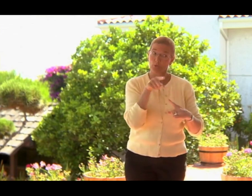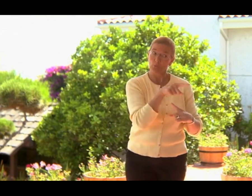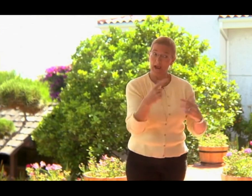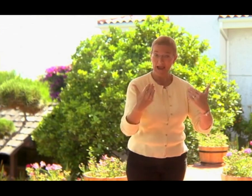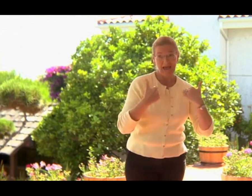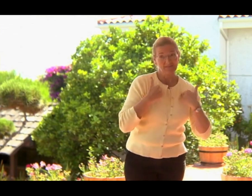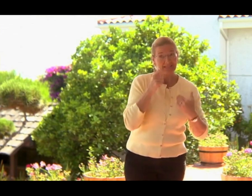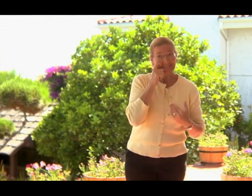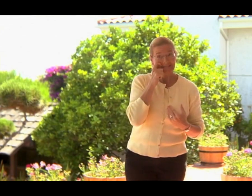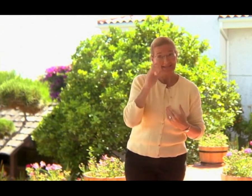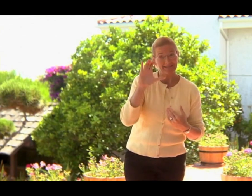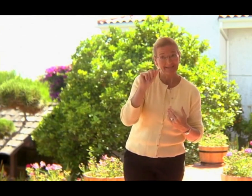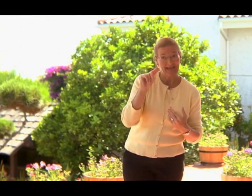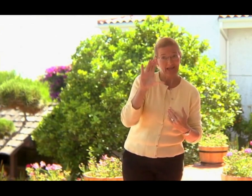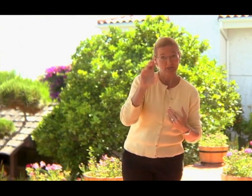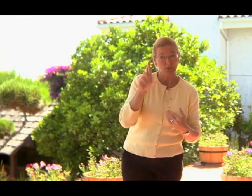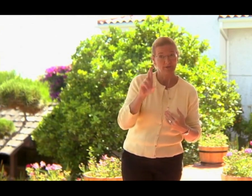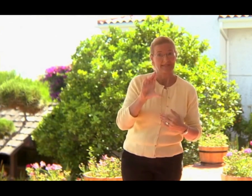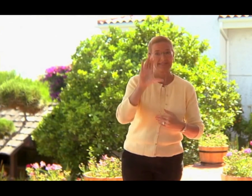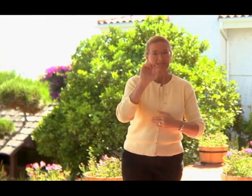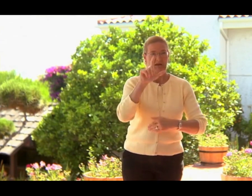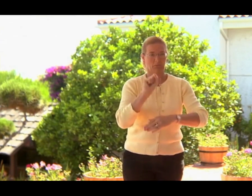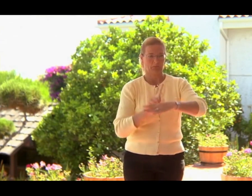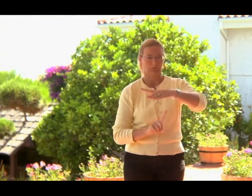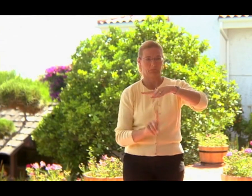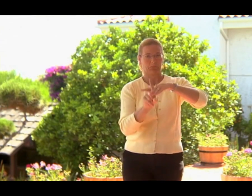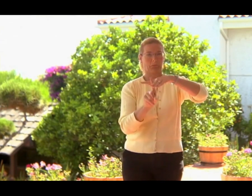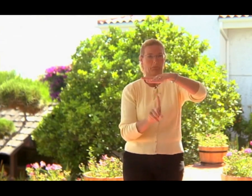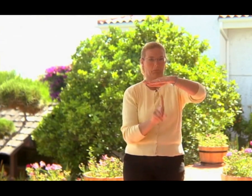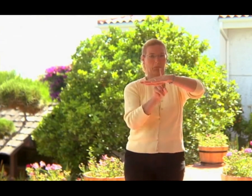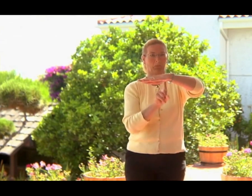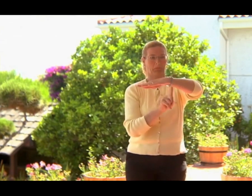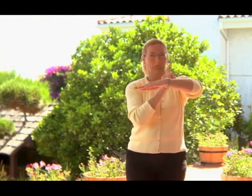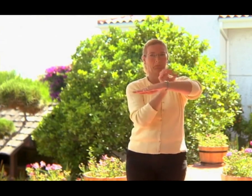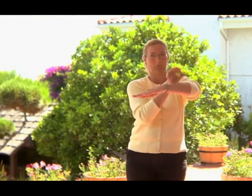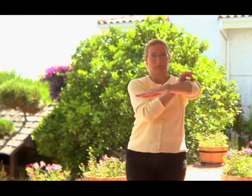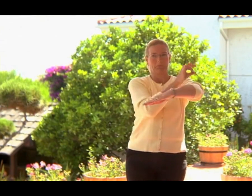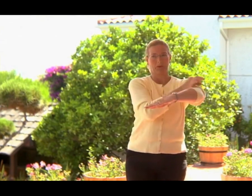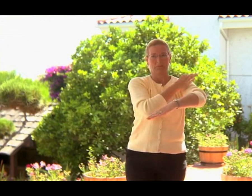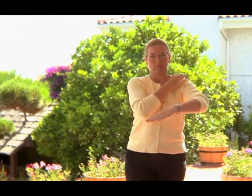When you have skin cancer, the cells appear on the surface of your body.